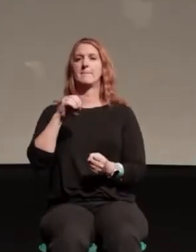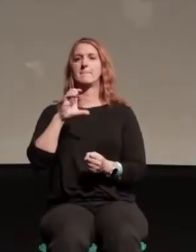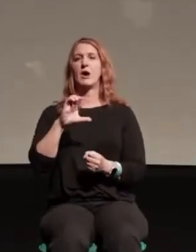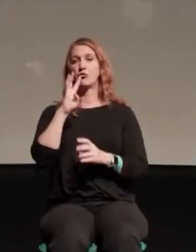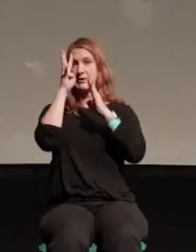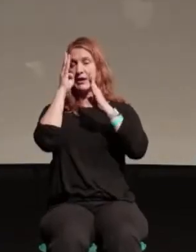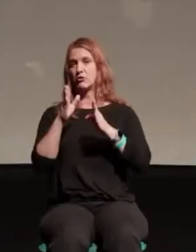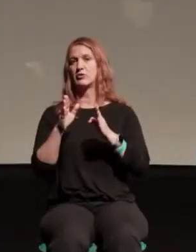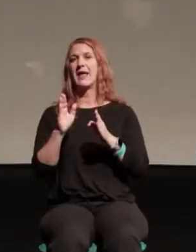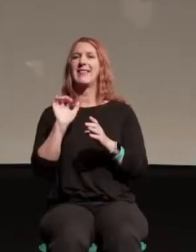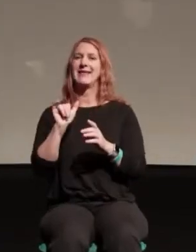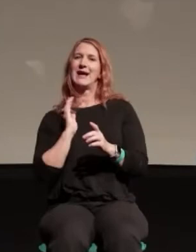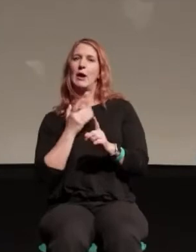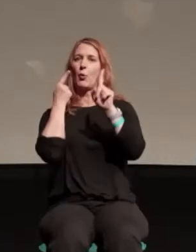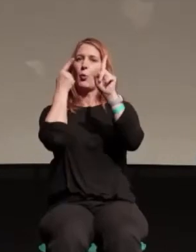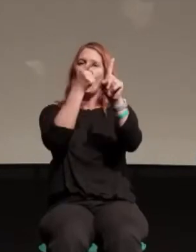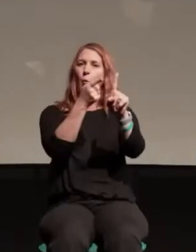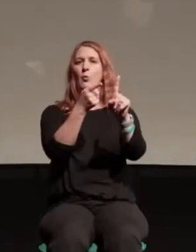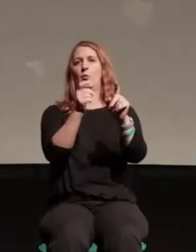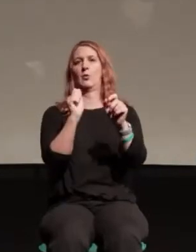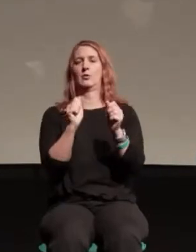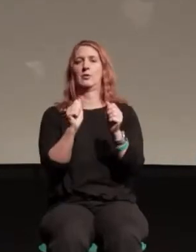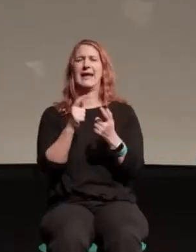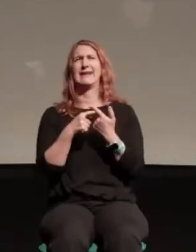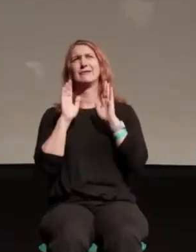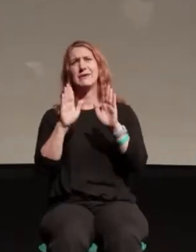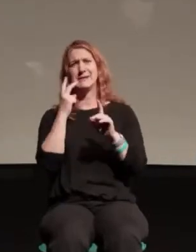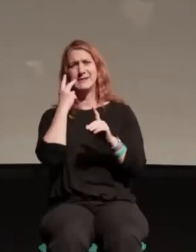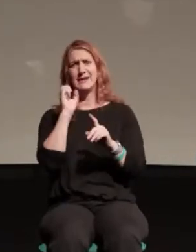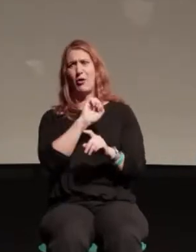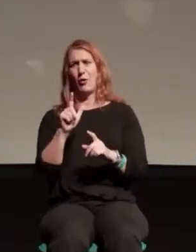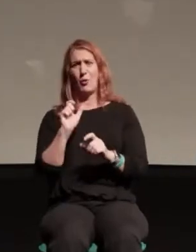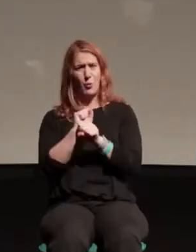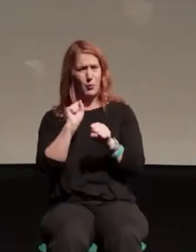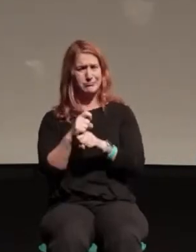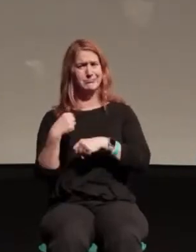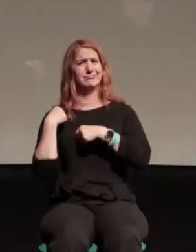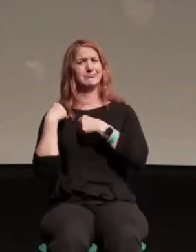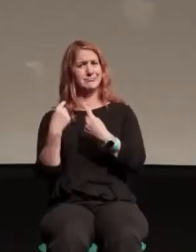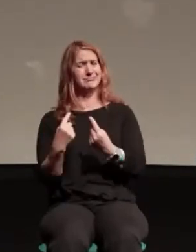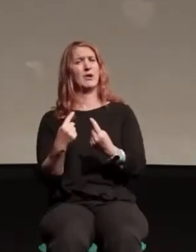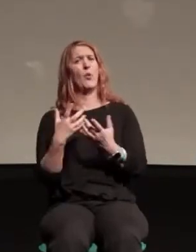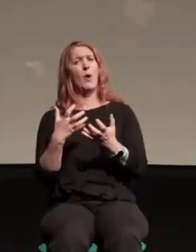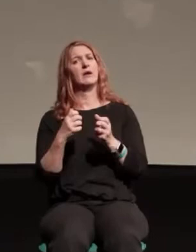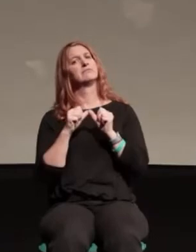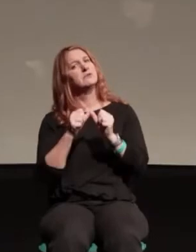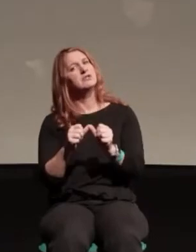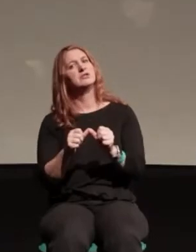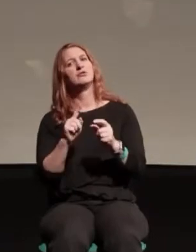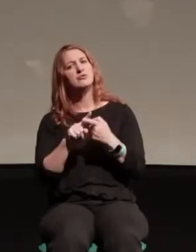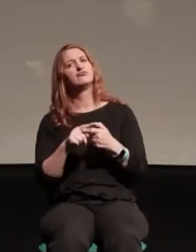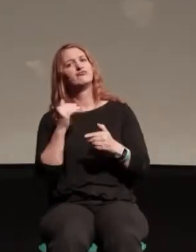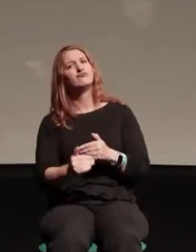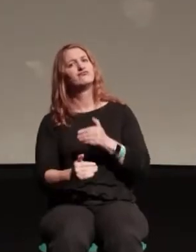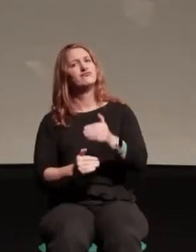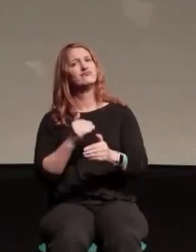the Multicultural Alliance. And it's been great to see all the work that's been done. We want to continue to push that forward